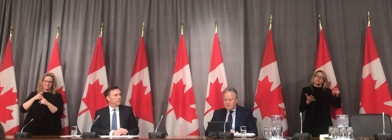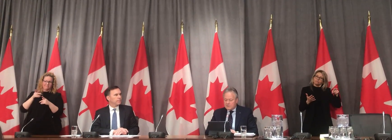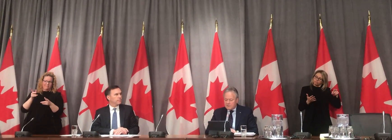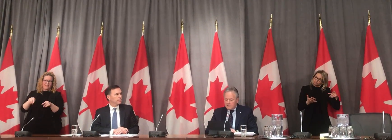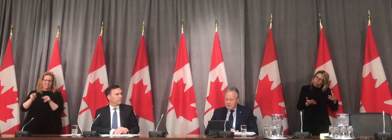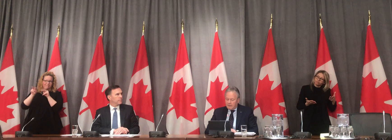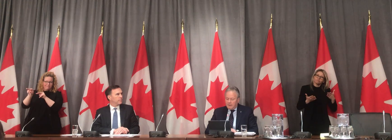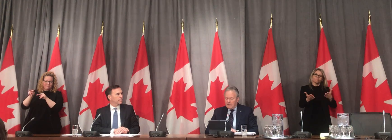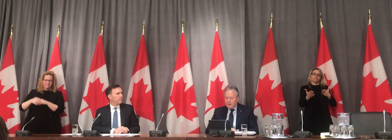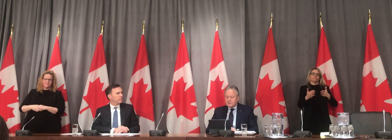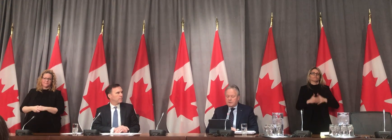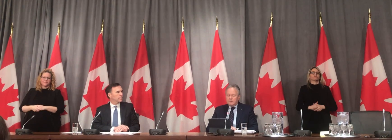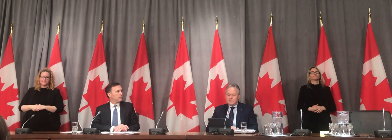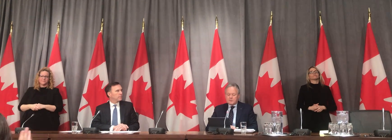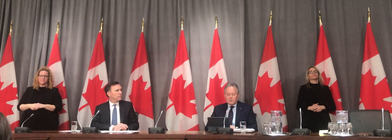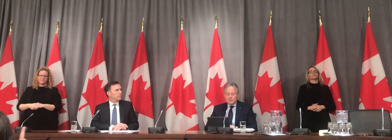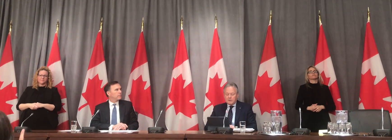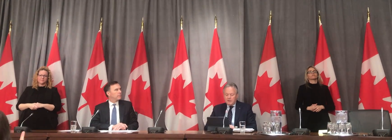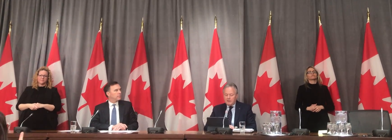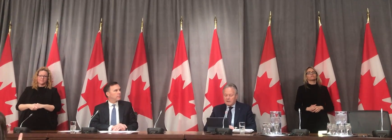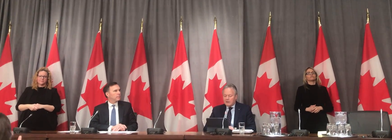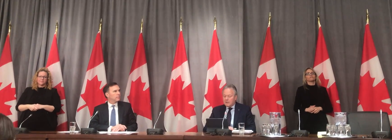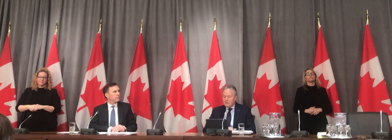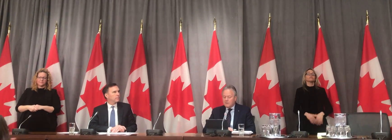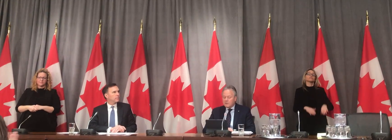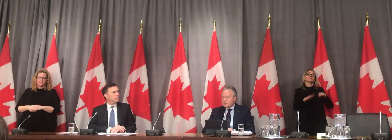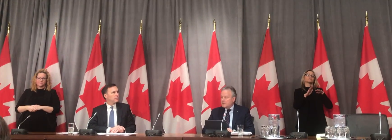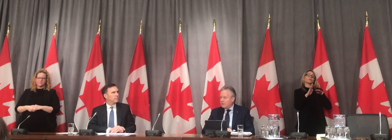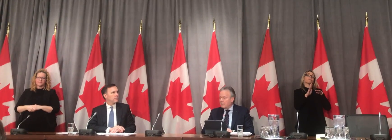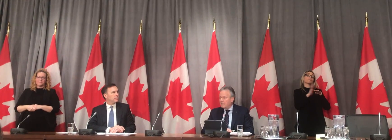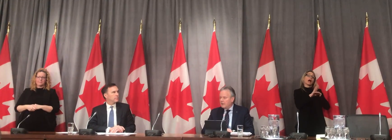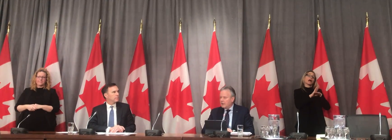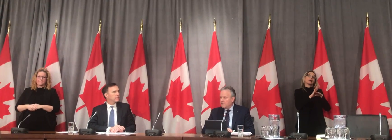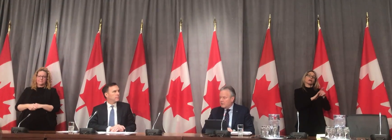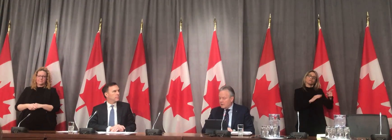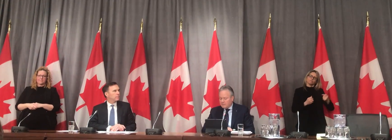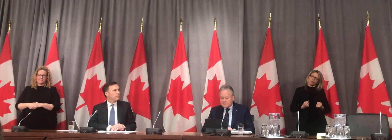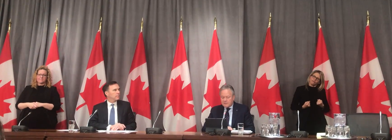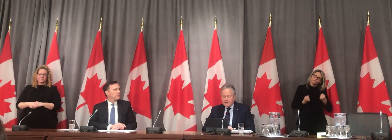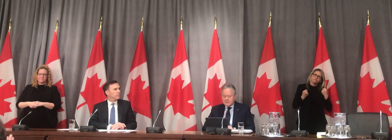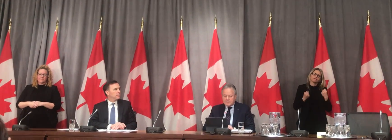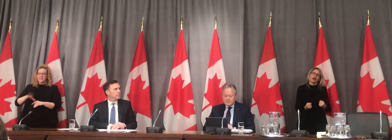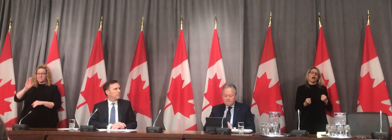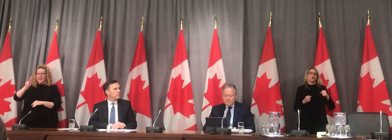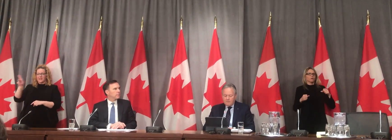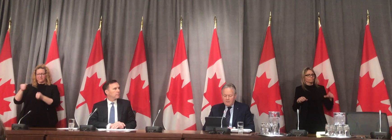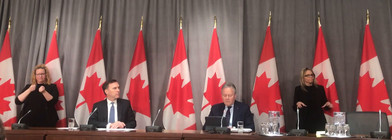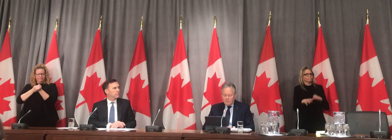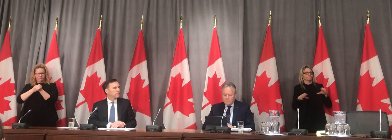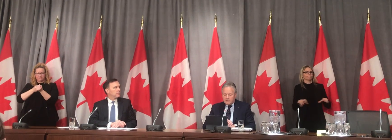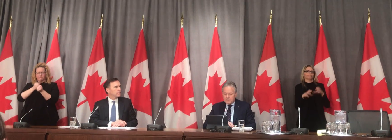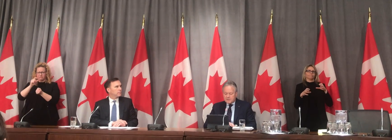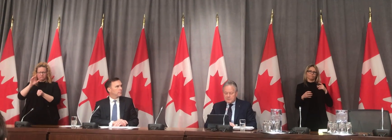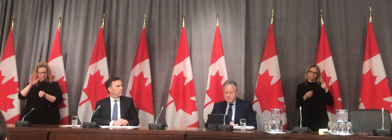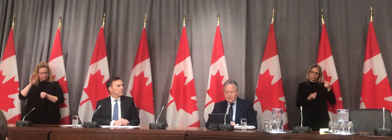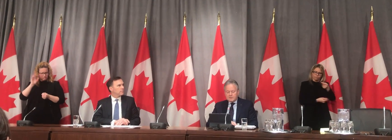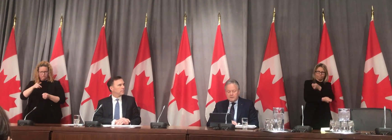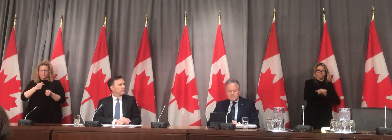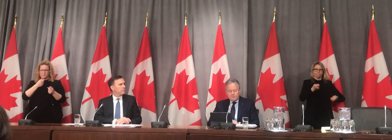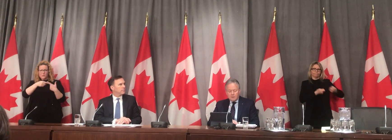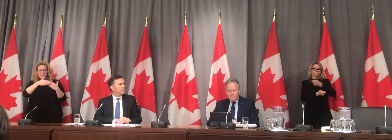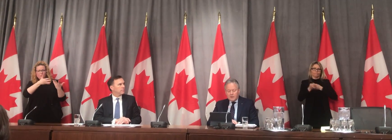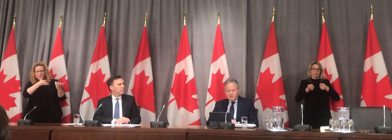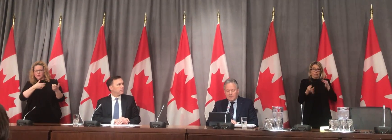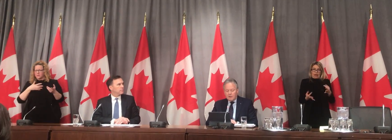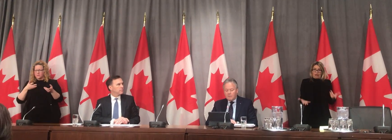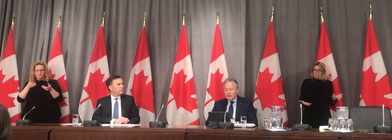taking concerted action to support the Canadian economy during this period of economic stress. We've introduced these new